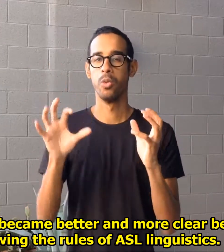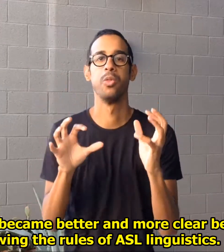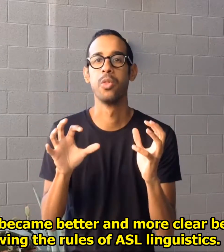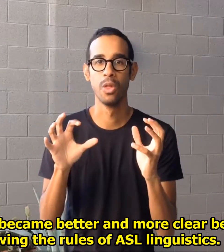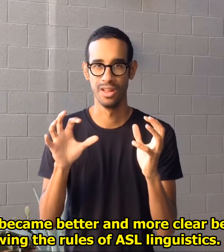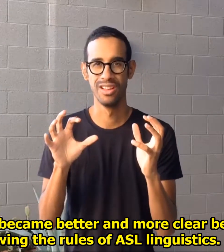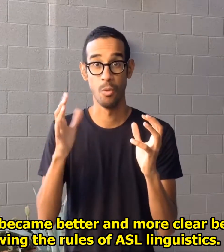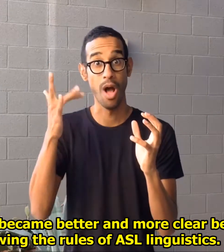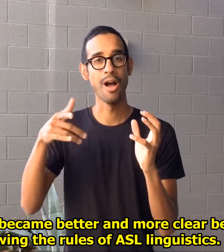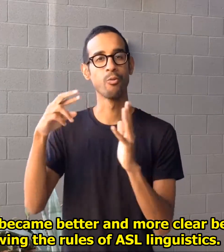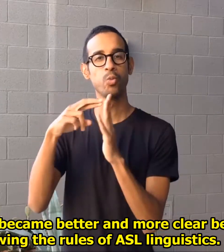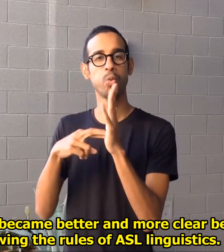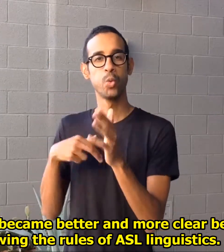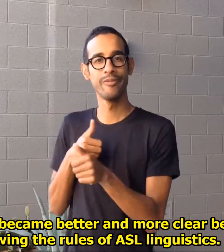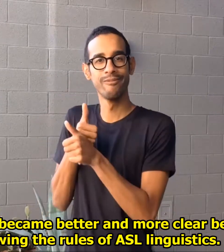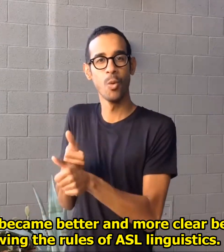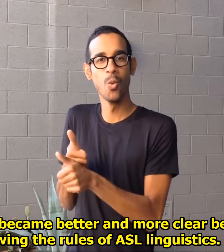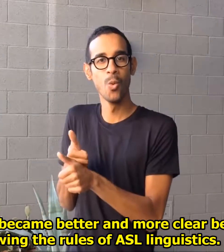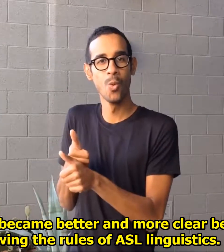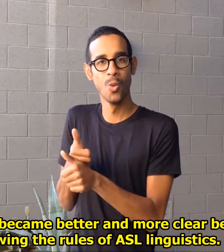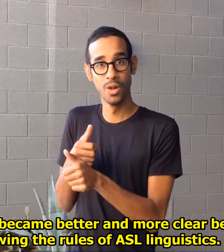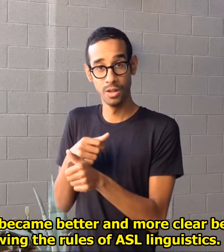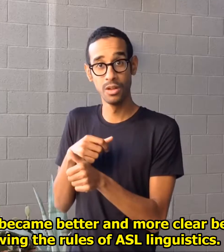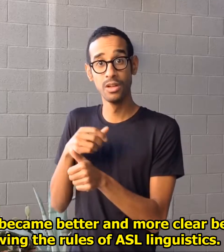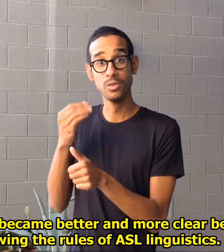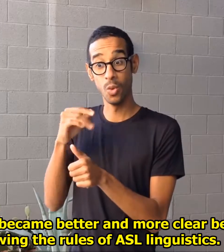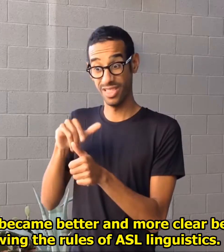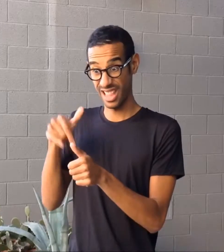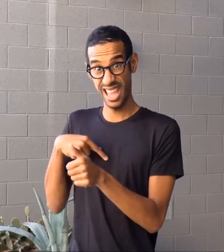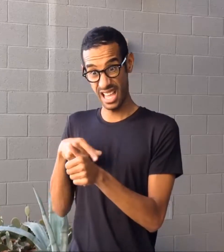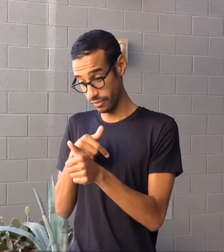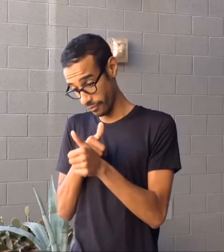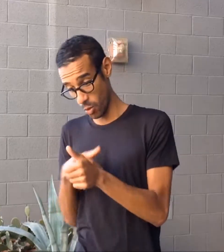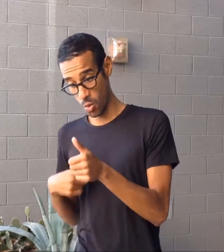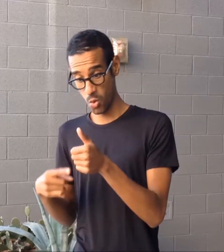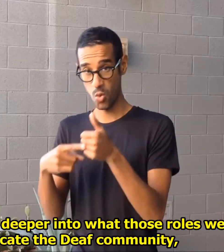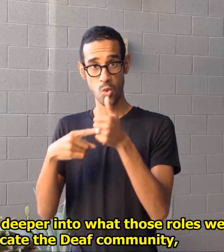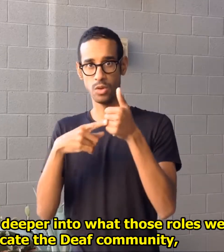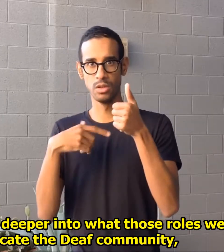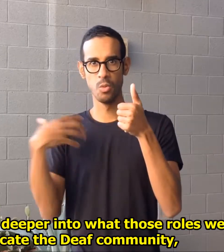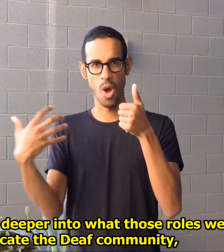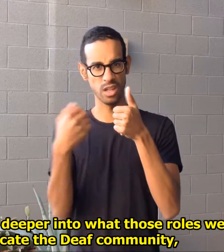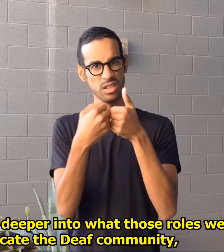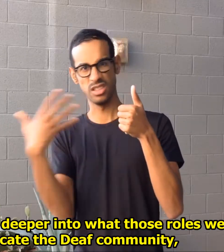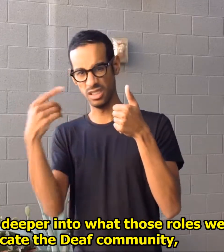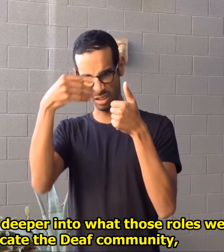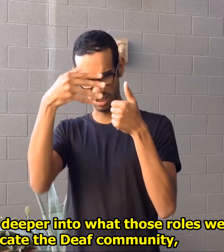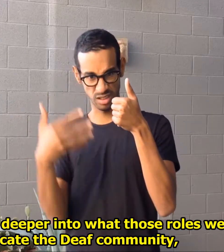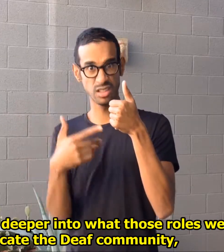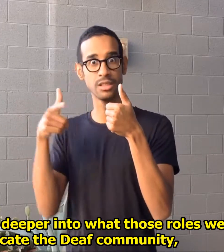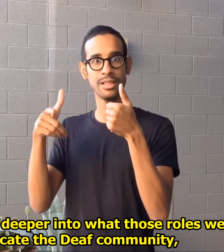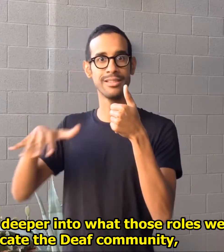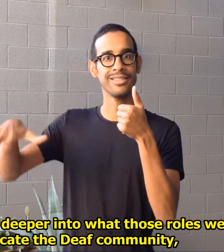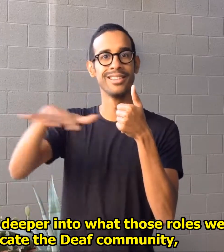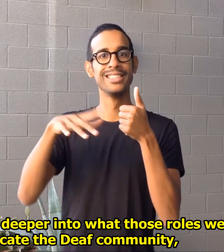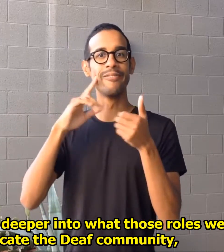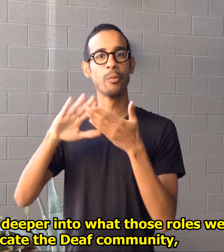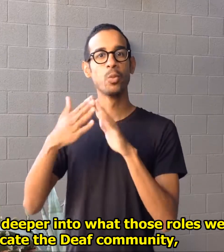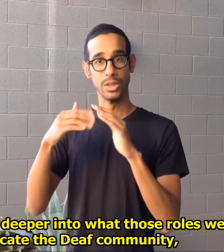more clear because I was following the rules of ASL linguistics. I wanted to dive deeper into what those rules were